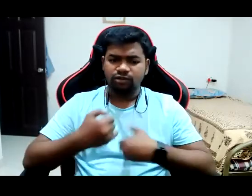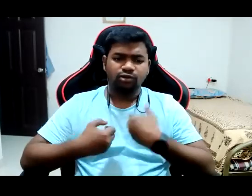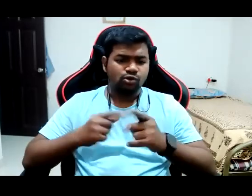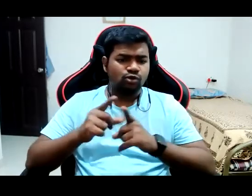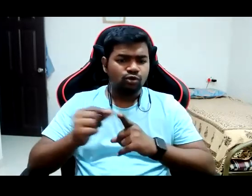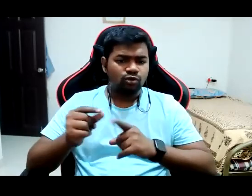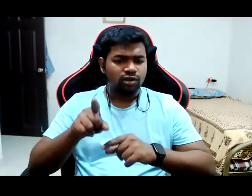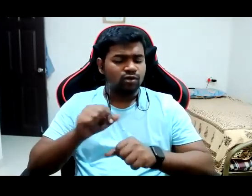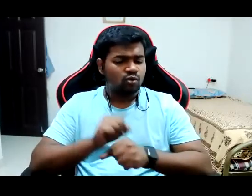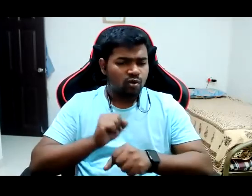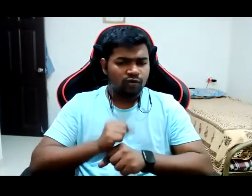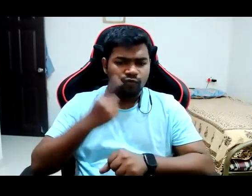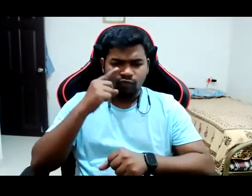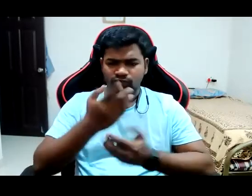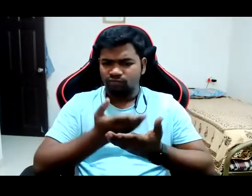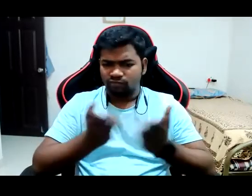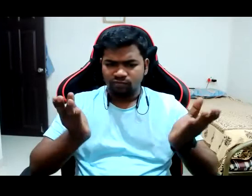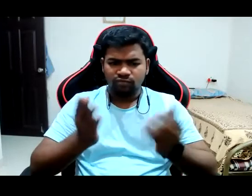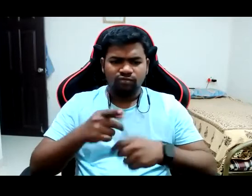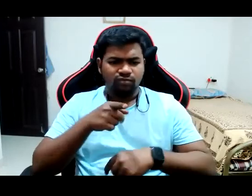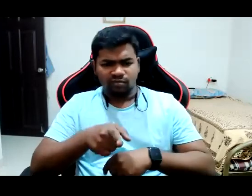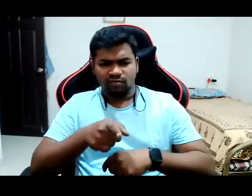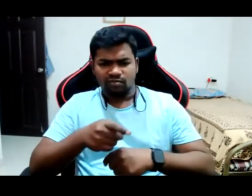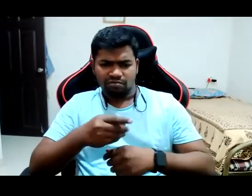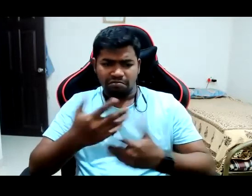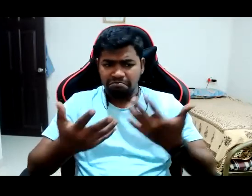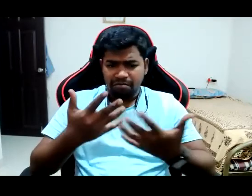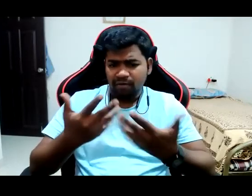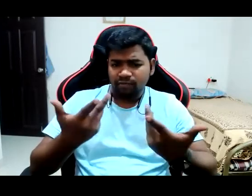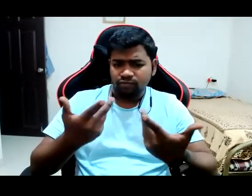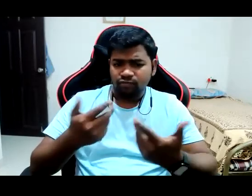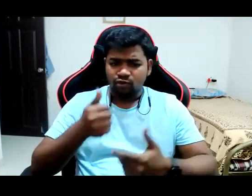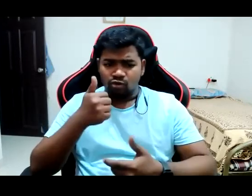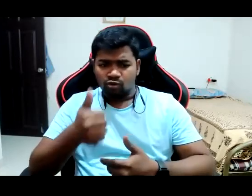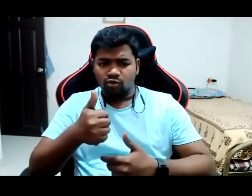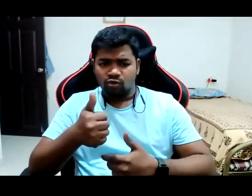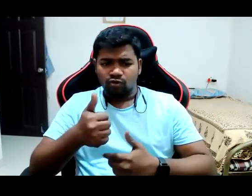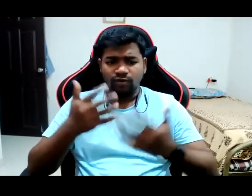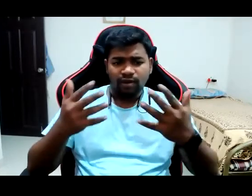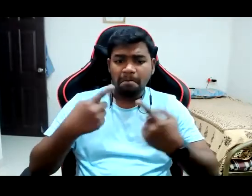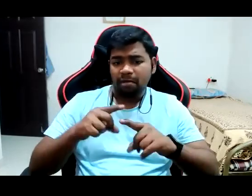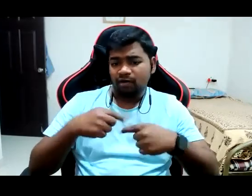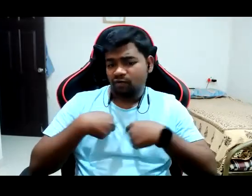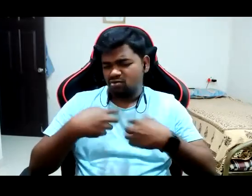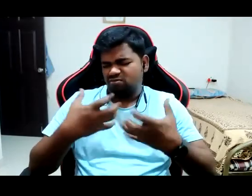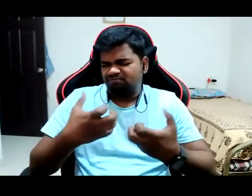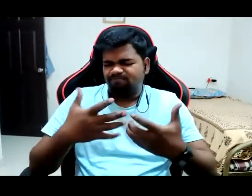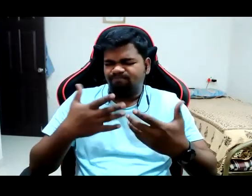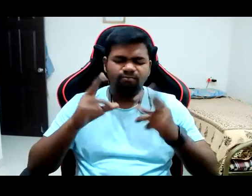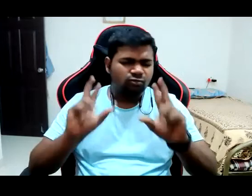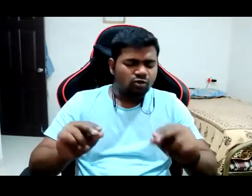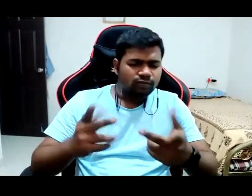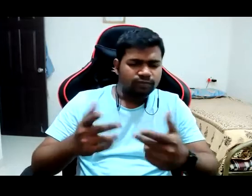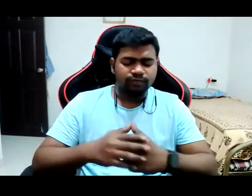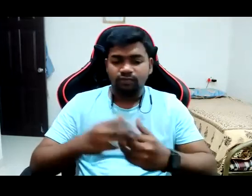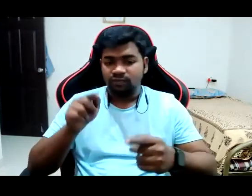work for you guys, where it's like, oh, this might be a good team, but we don't want to do that. We want you to tell us, oh, I think